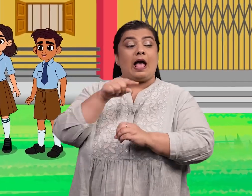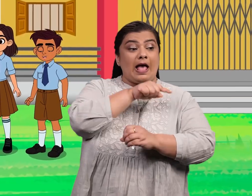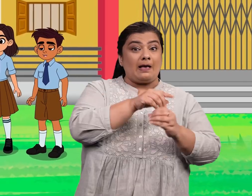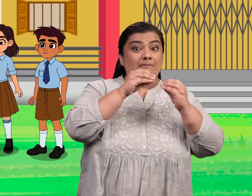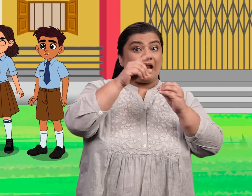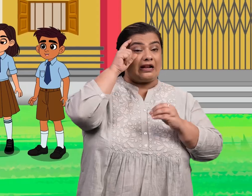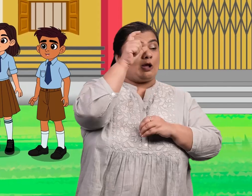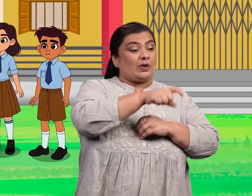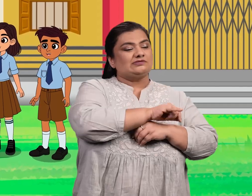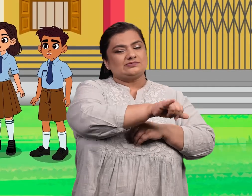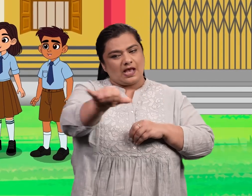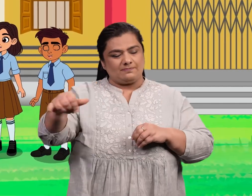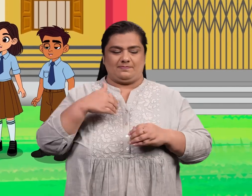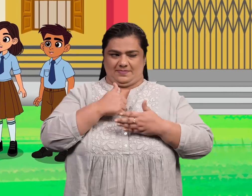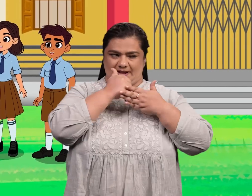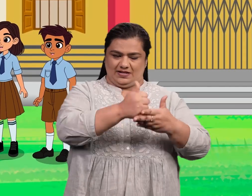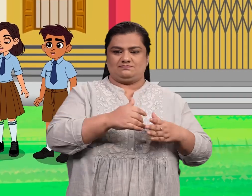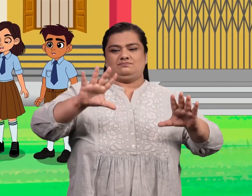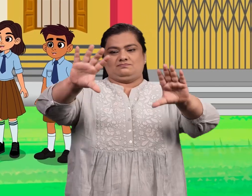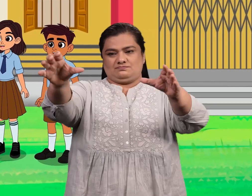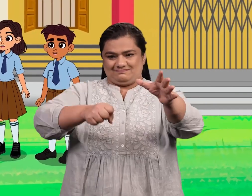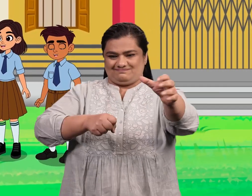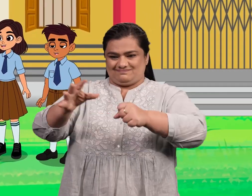She made them into a team of 4.